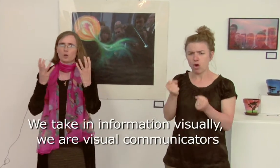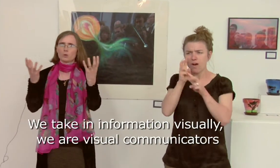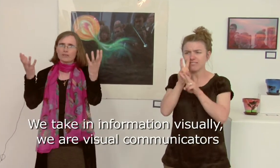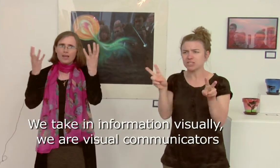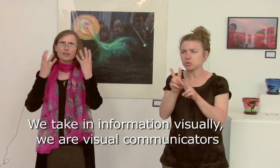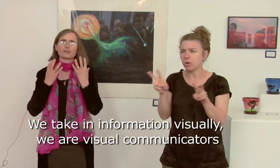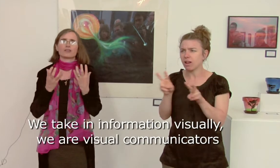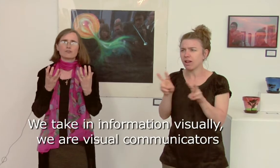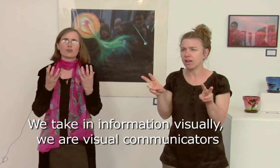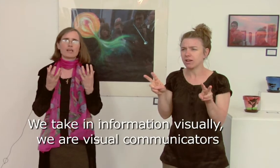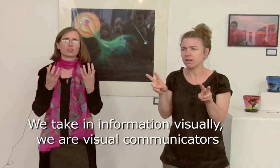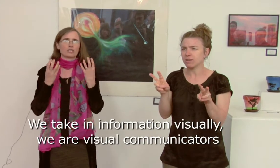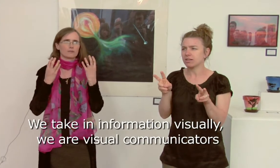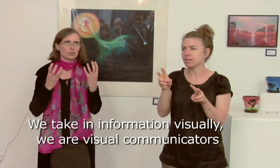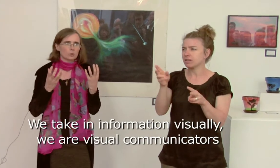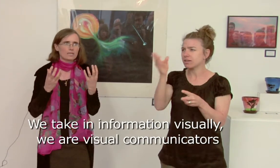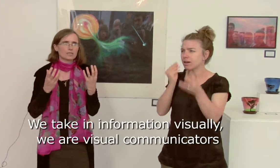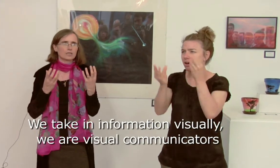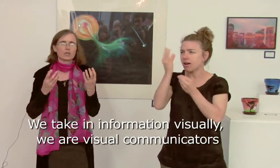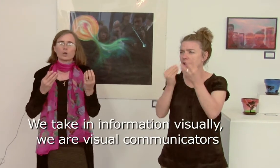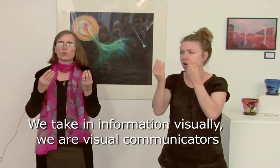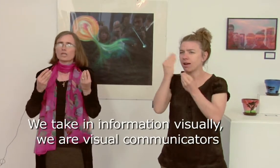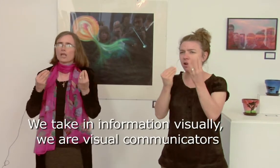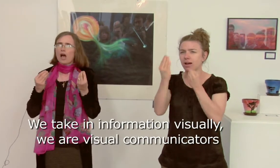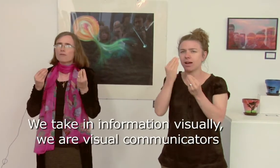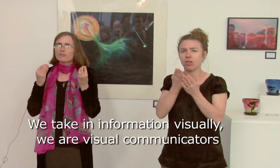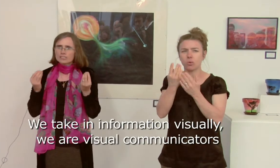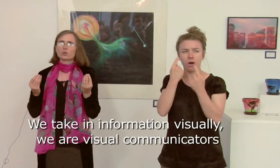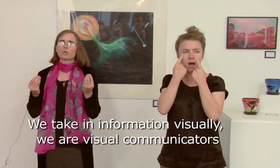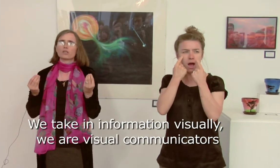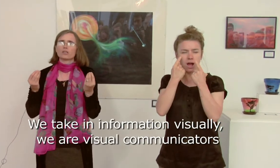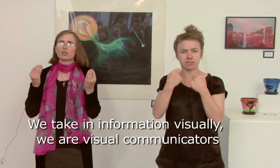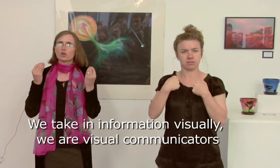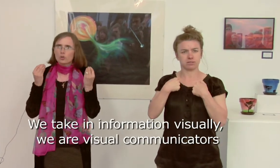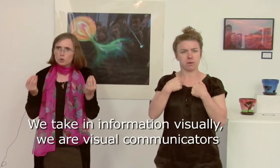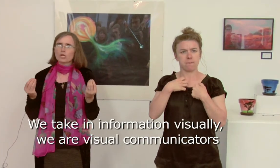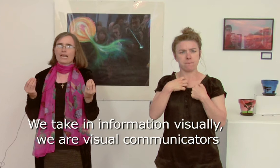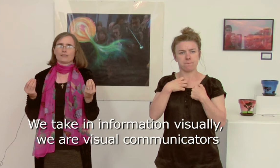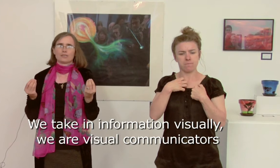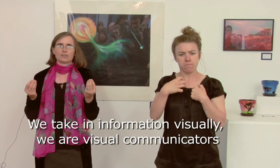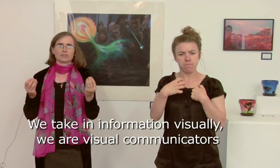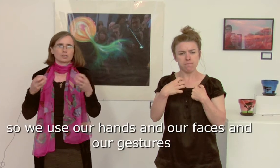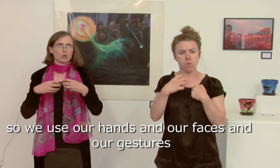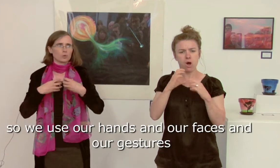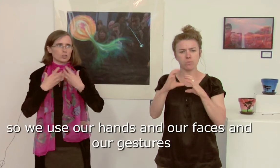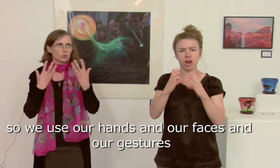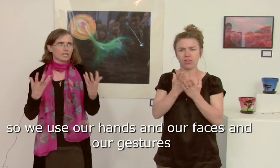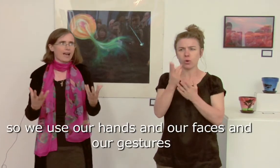We've taken information visually. We are visual communicators. So we use our